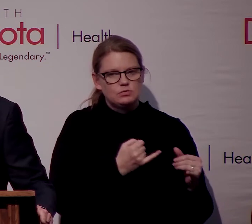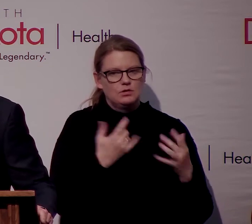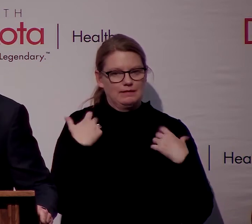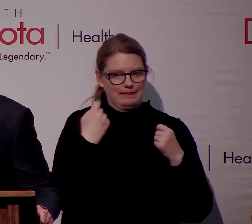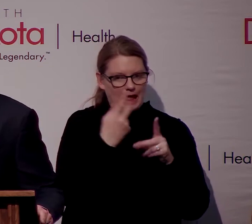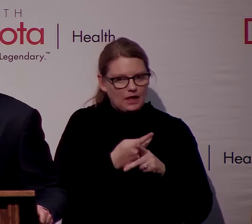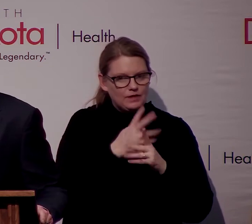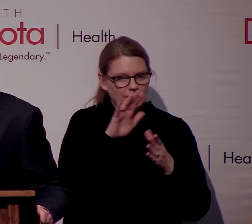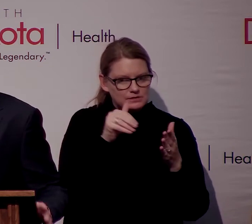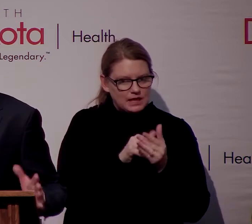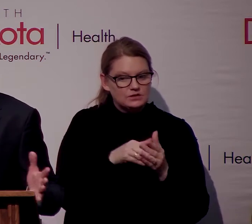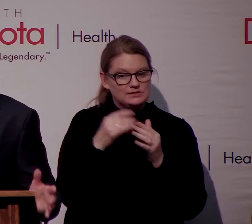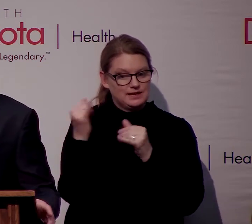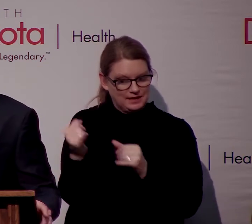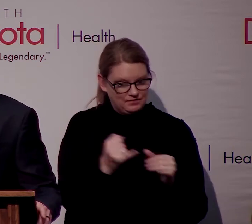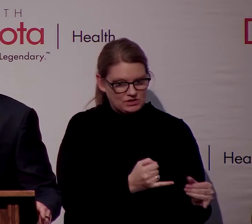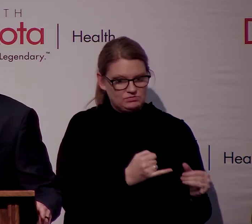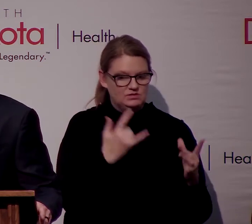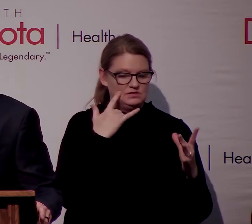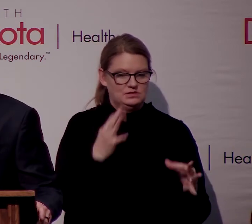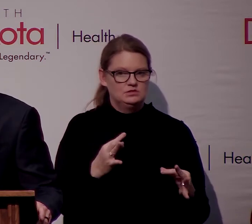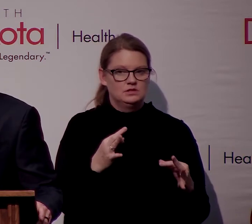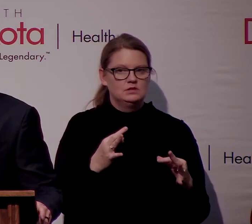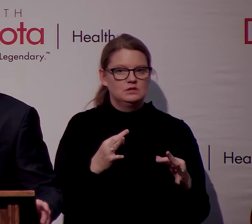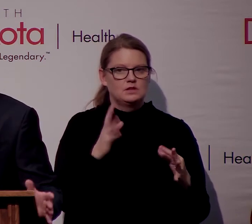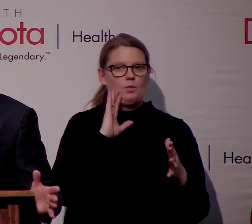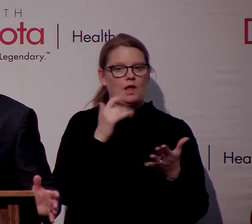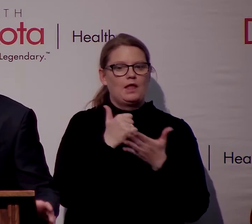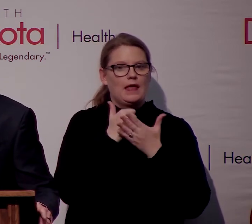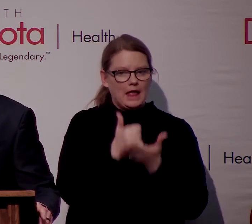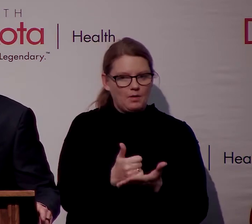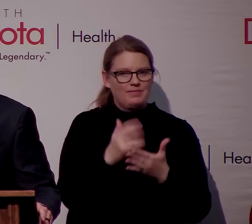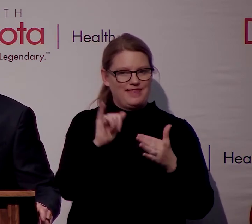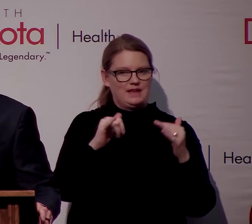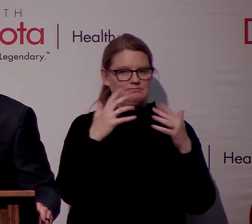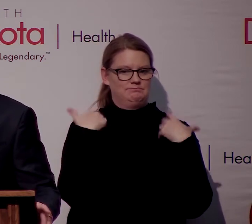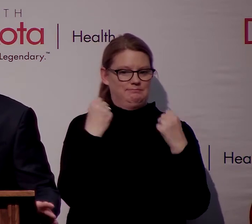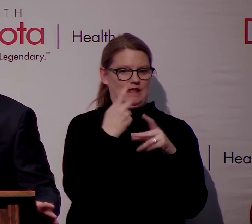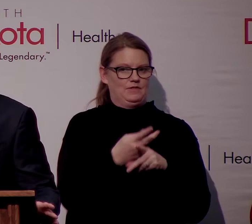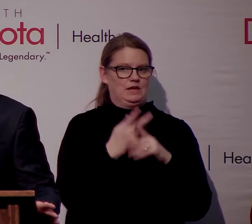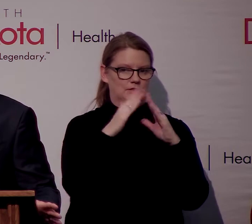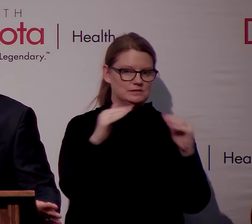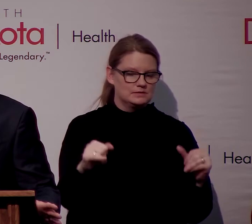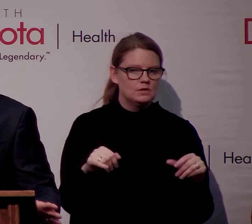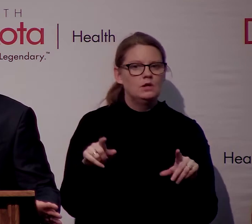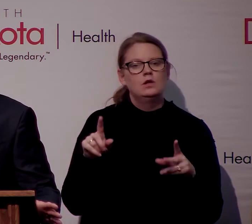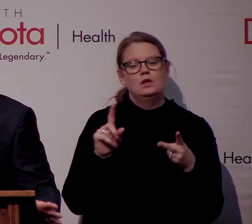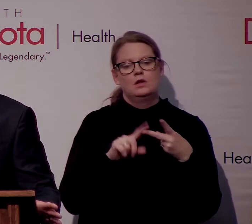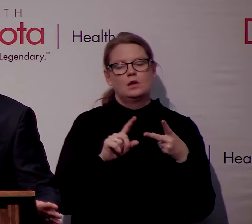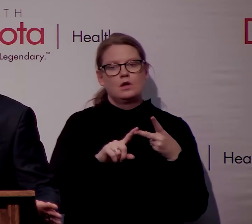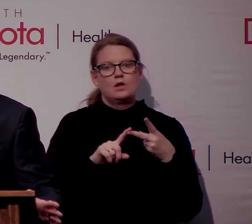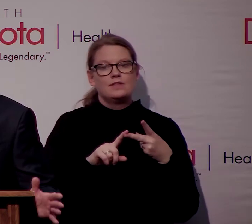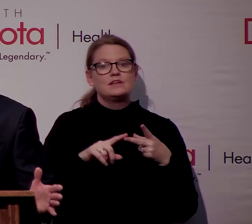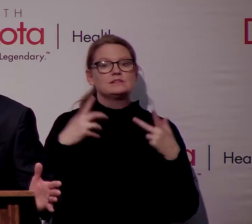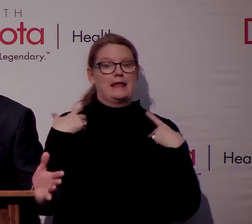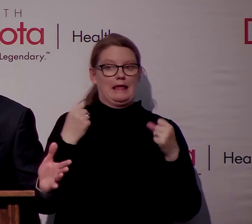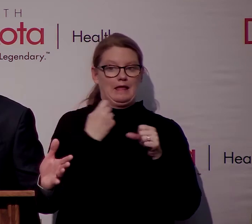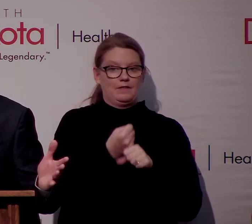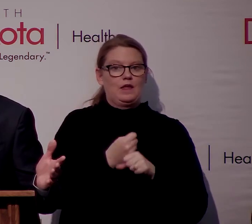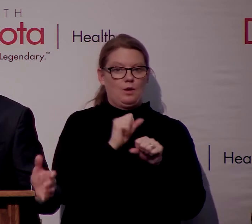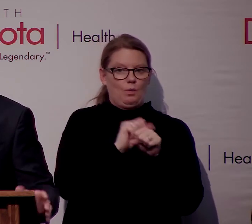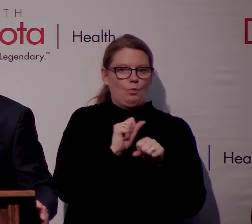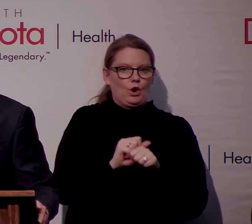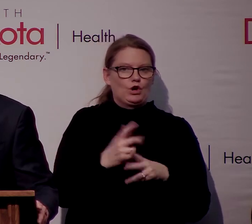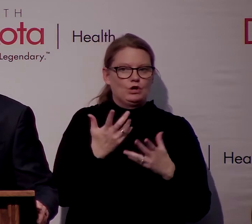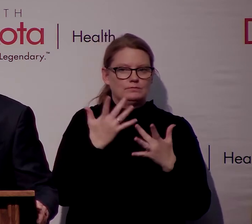that will help free up capacity in the system. We know that we've also got a healthcare worker shortage in North Dakota.